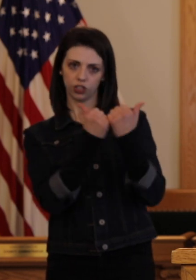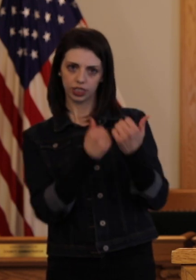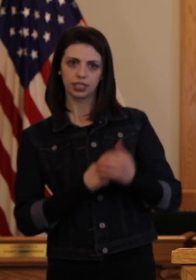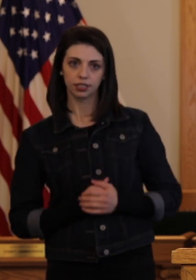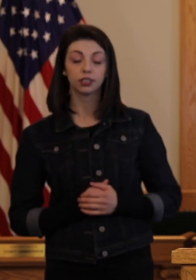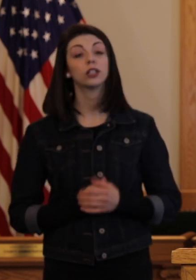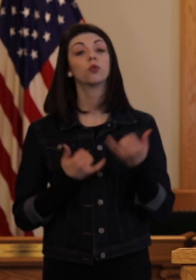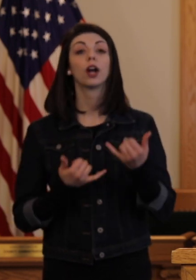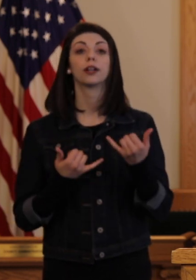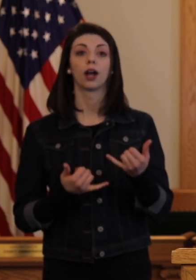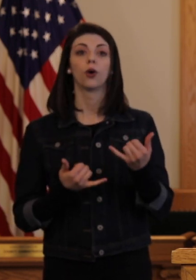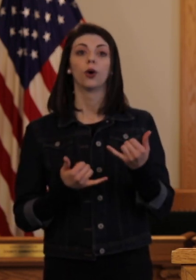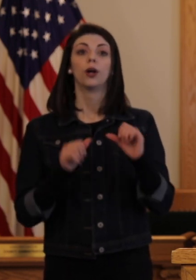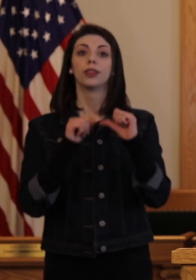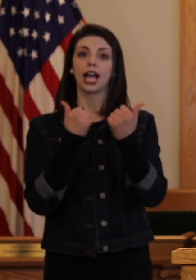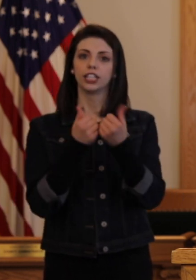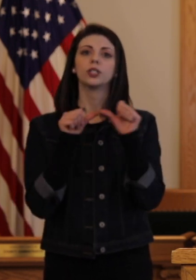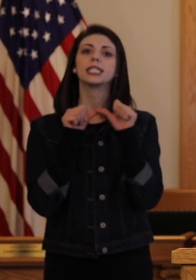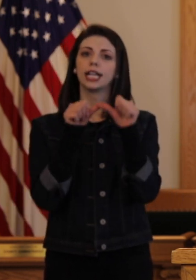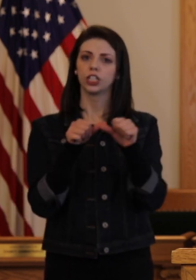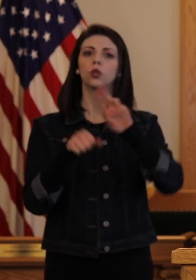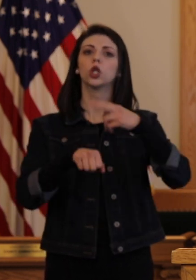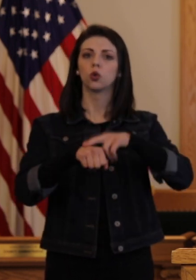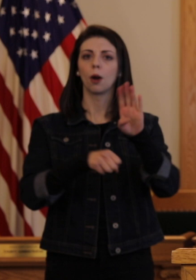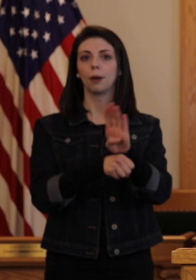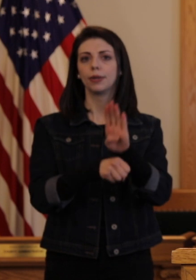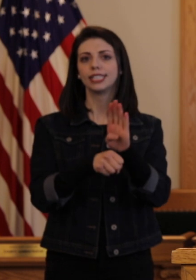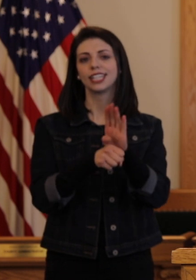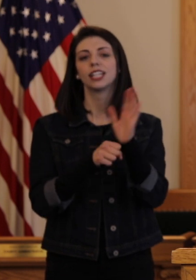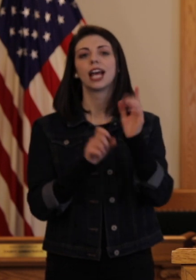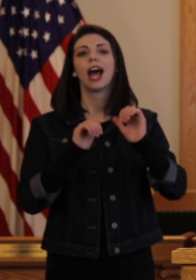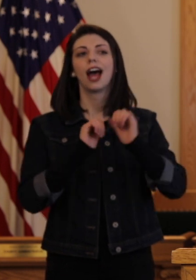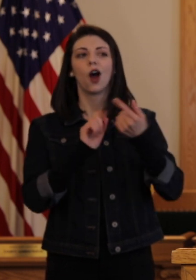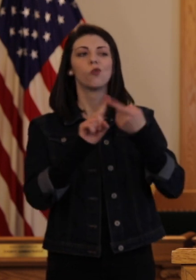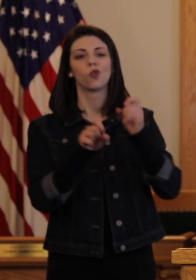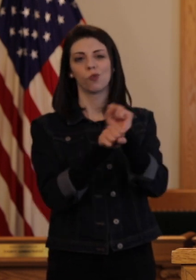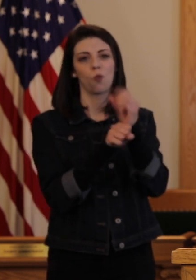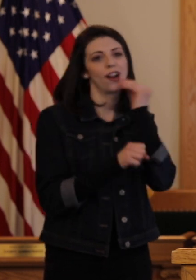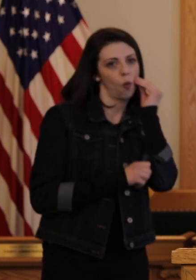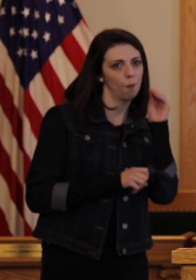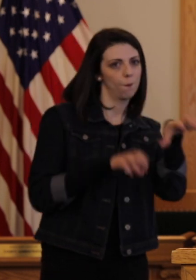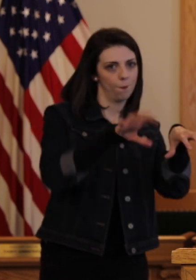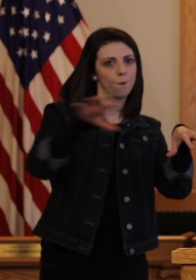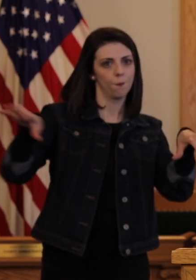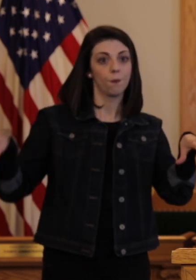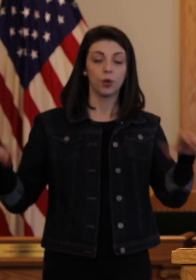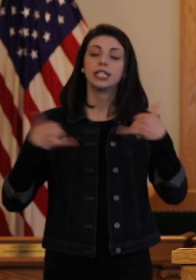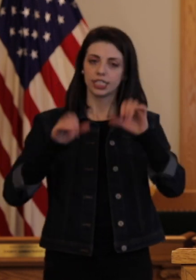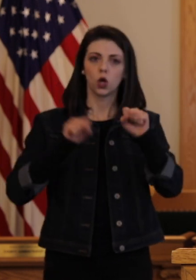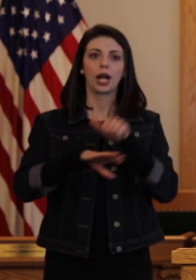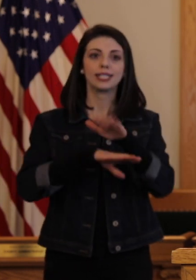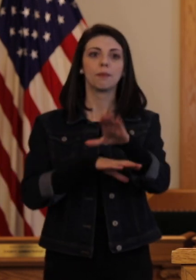stands, the agency is continuing business as normal in a remote manner. Veterans and their families are still able to have claims submitted